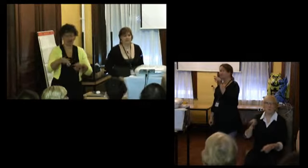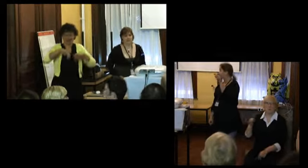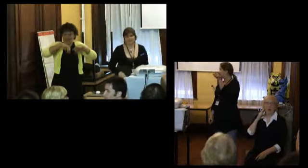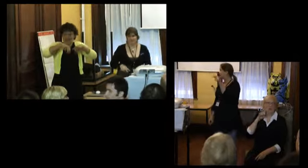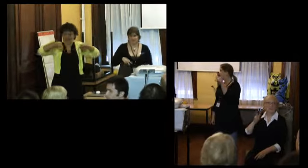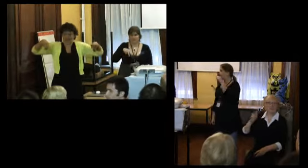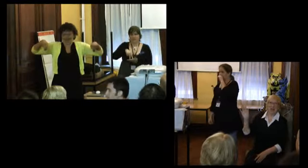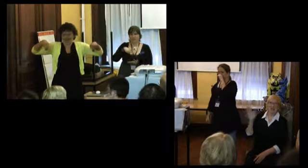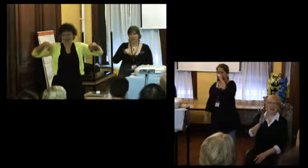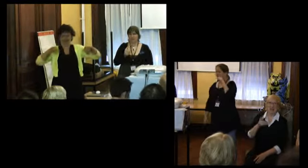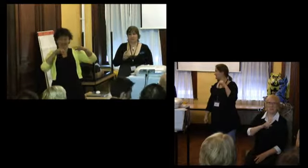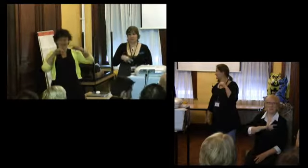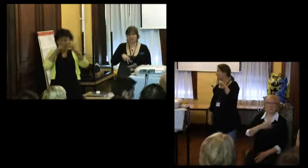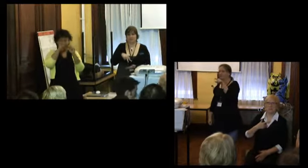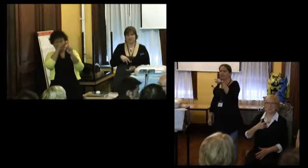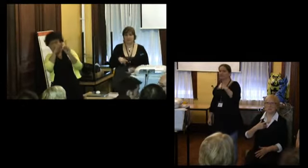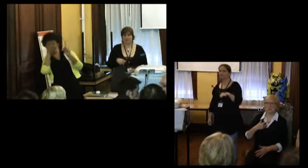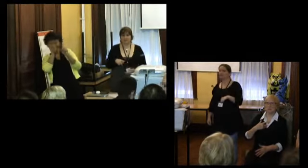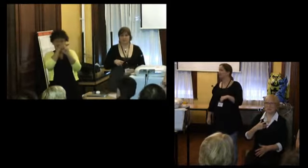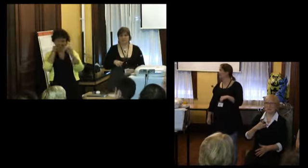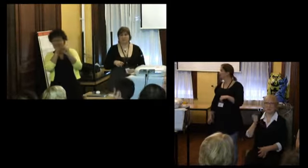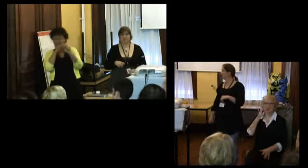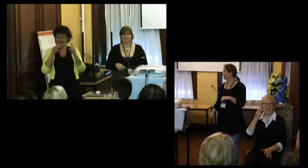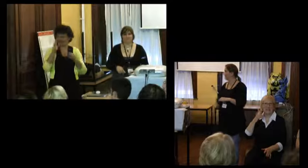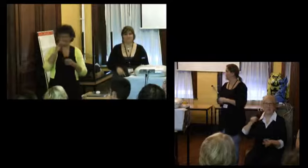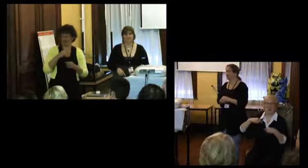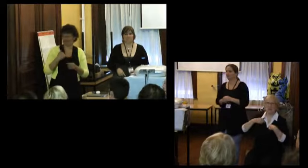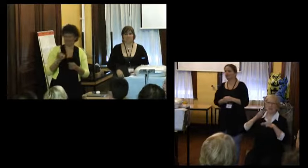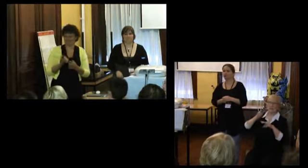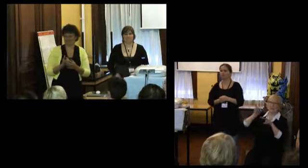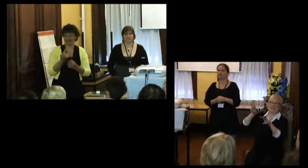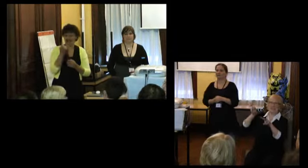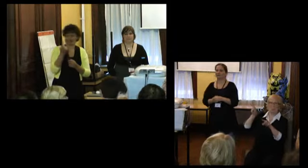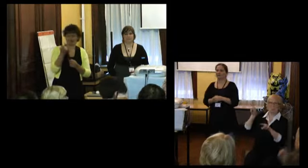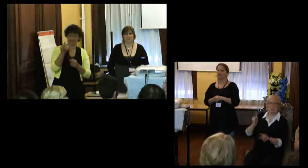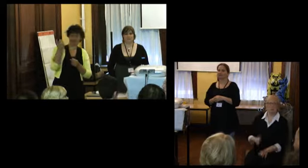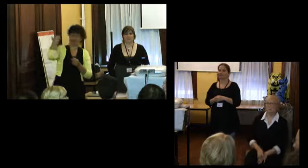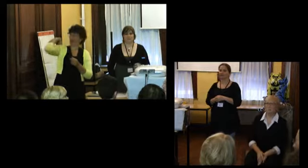sit. It's not very easy to see you.